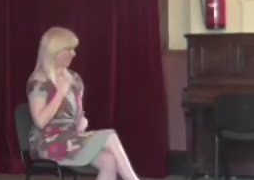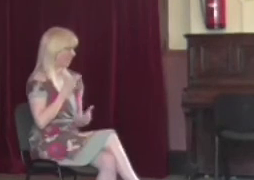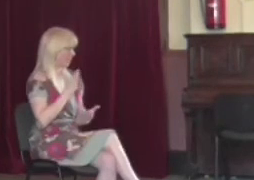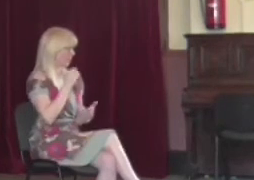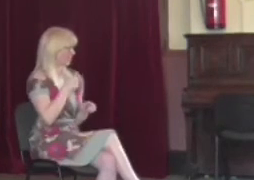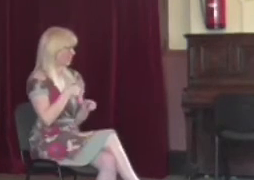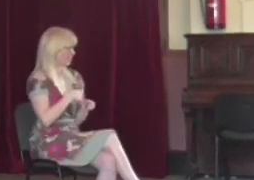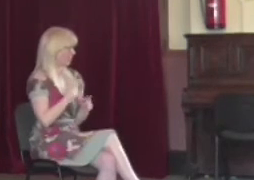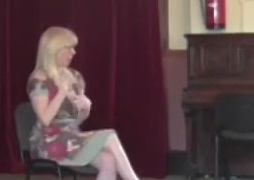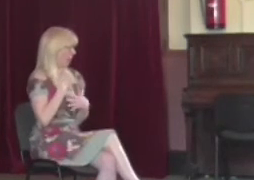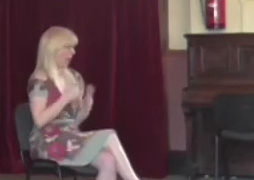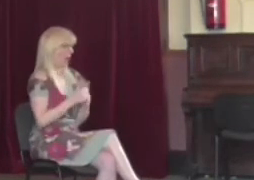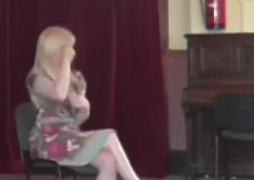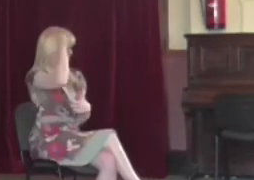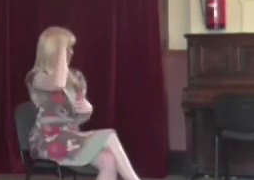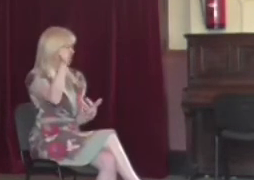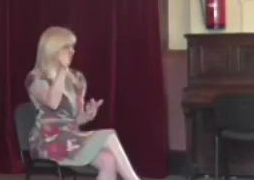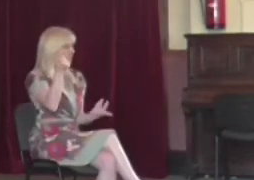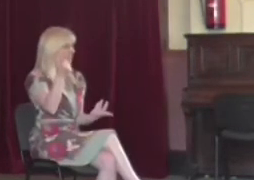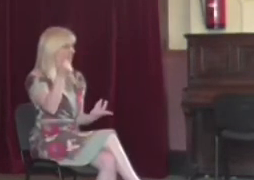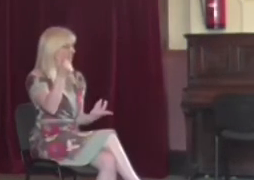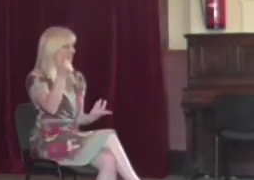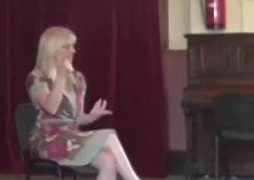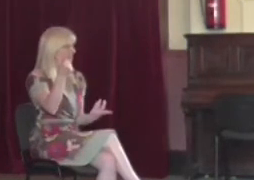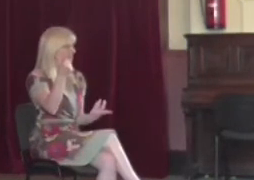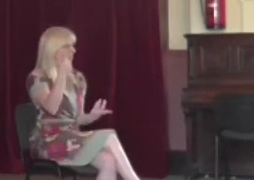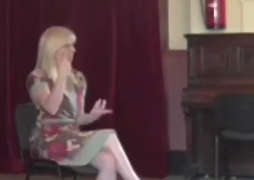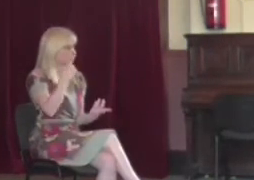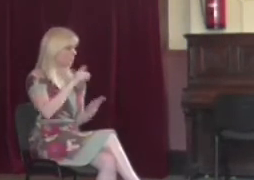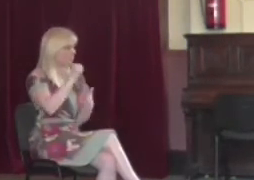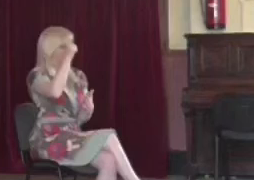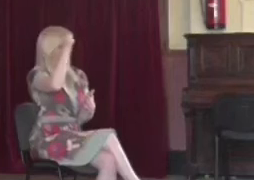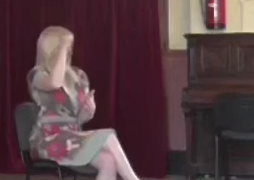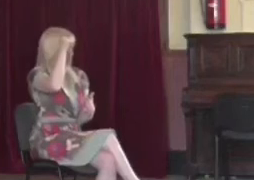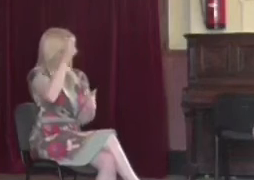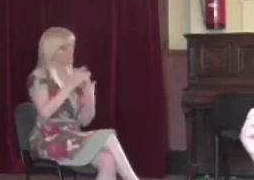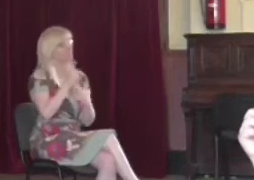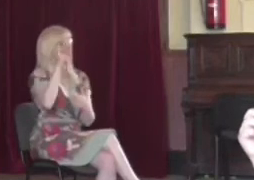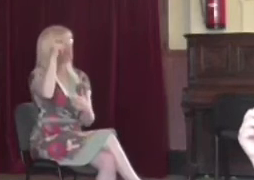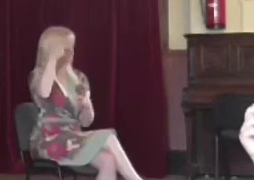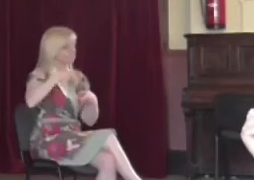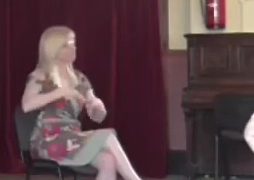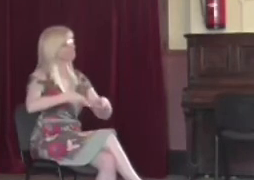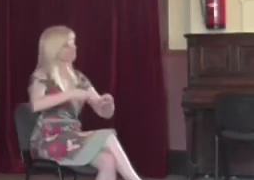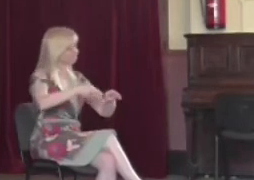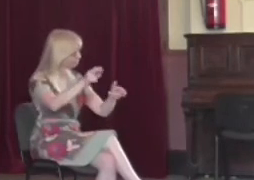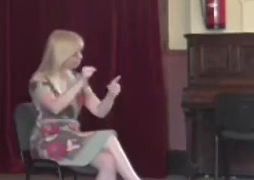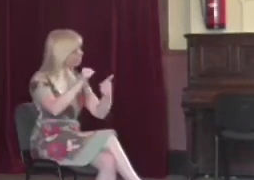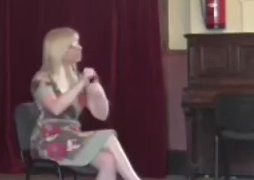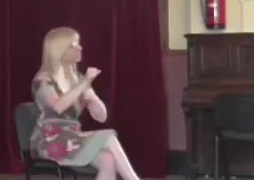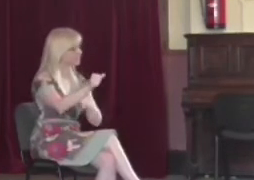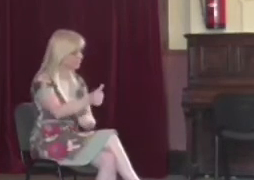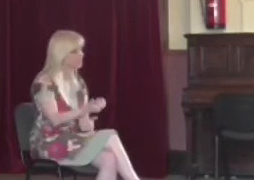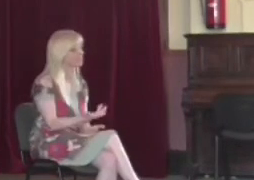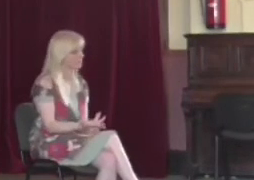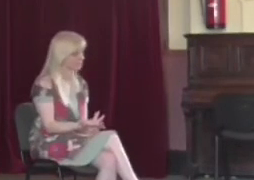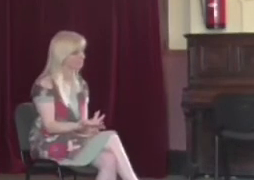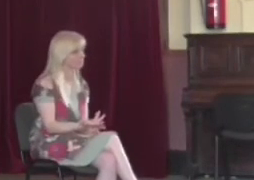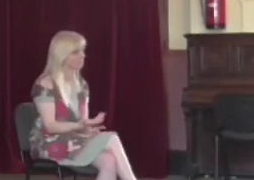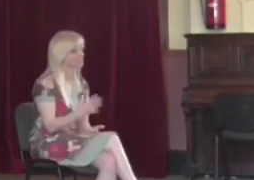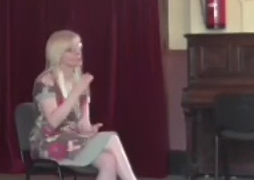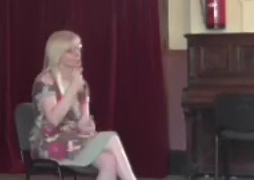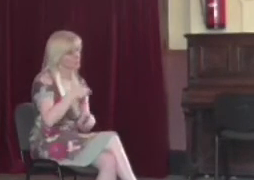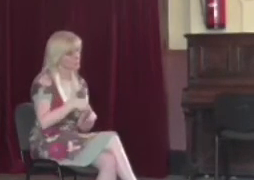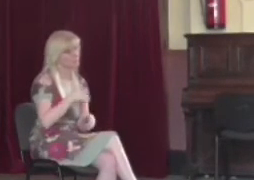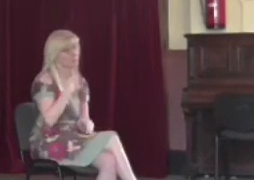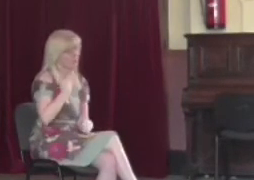GCSE season. I'm sure you'll know. Lots of stressed teenagers or teachers around. And so the revision classes have been on, and she said,